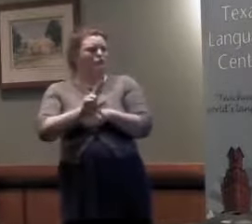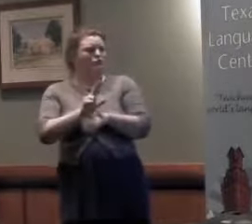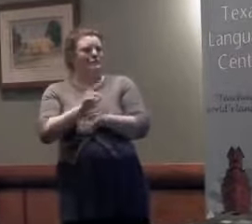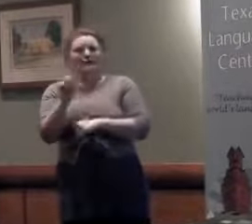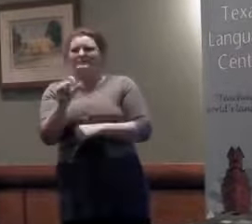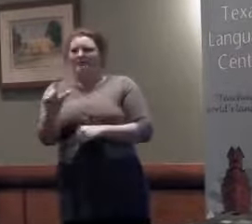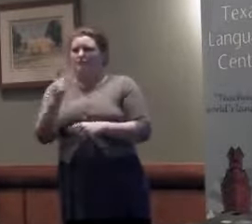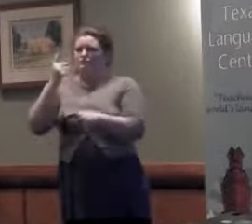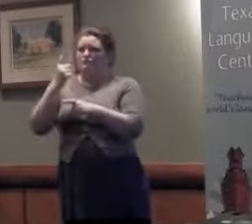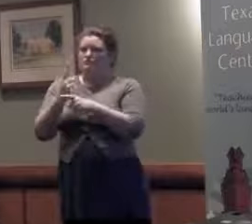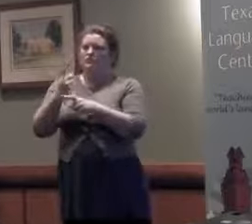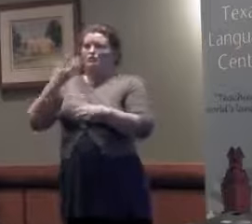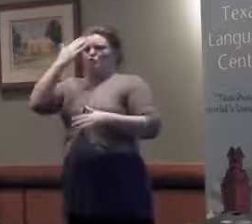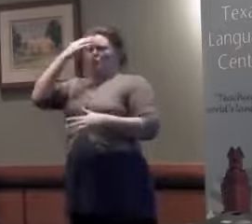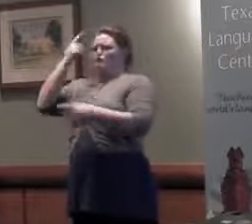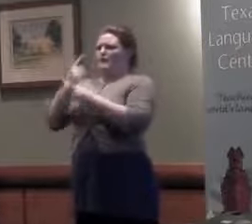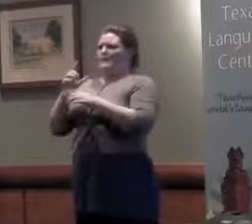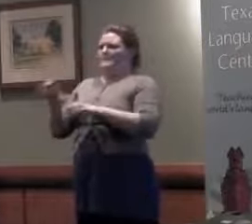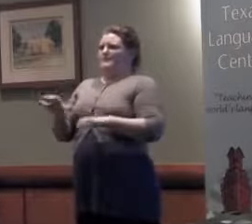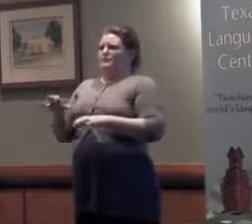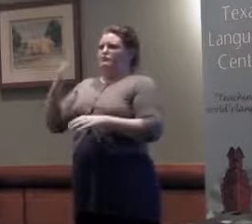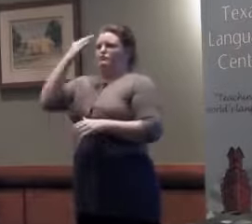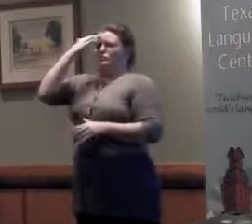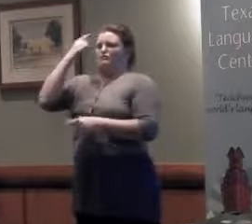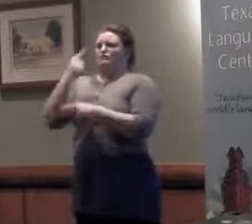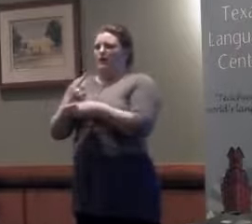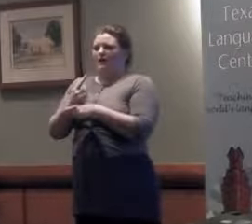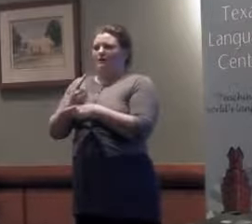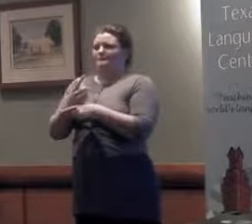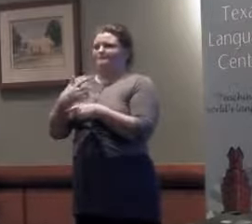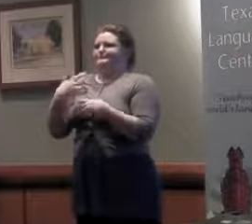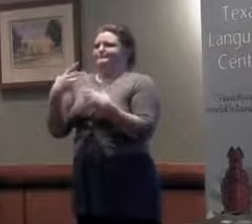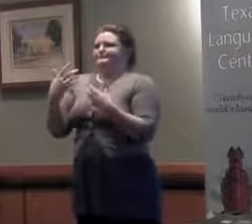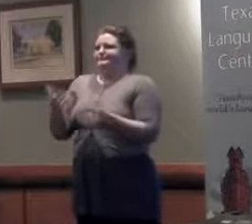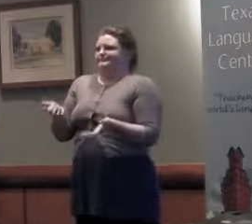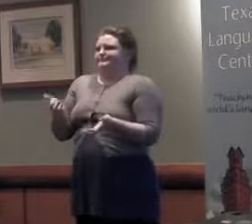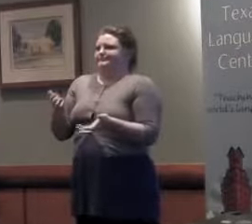know the right behaviors to use, you know the right way to,